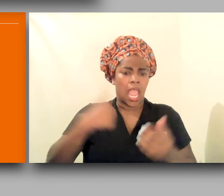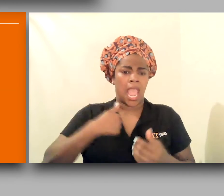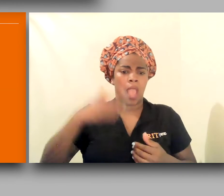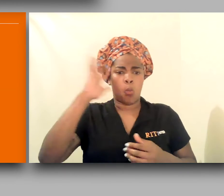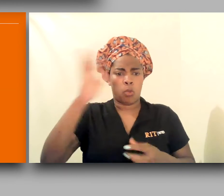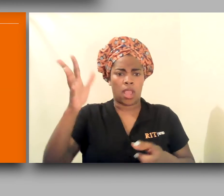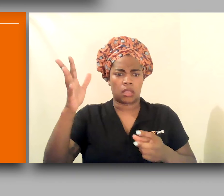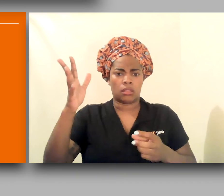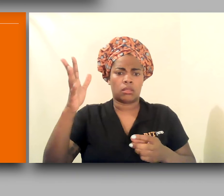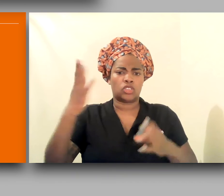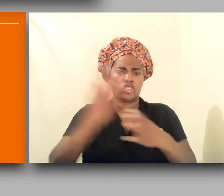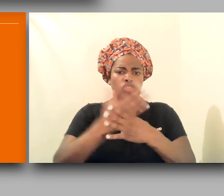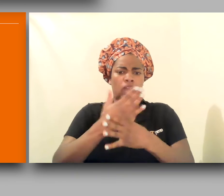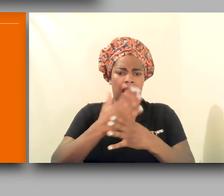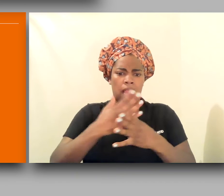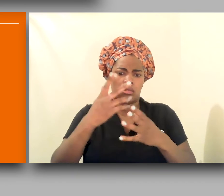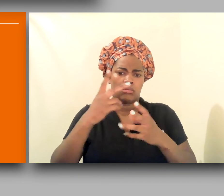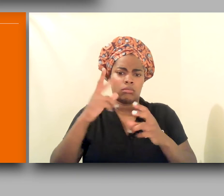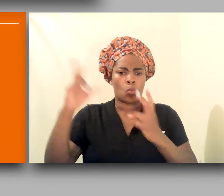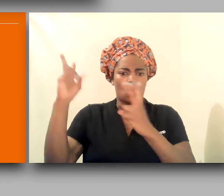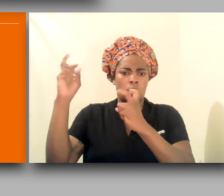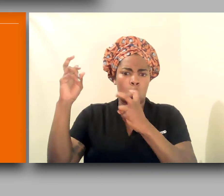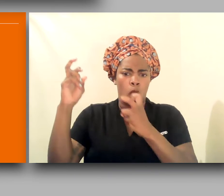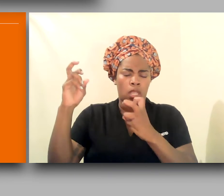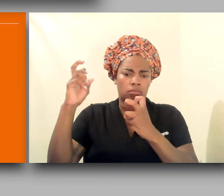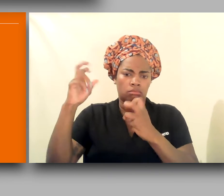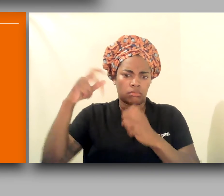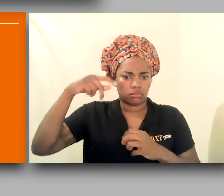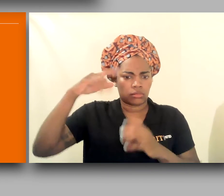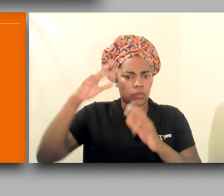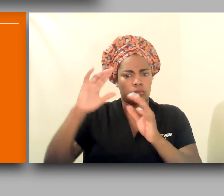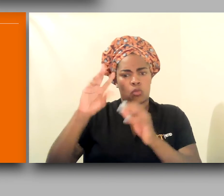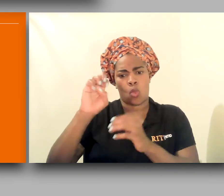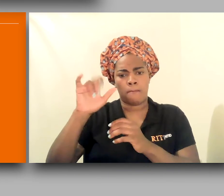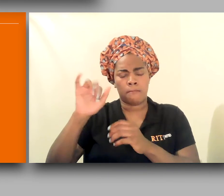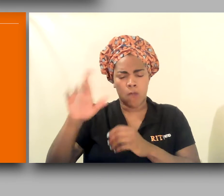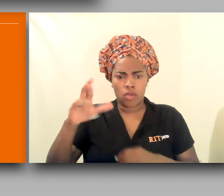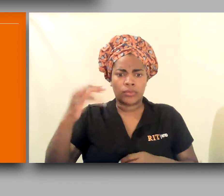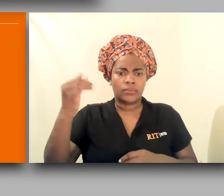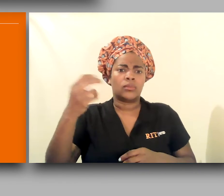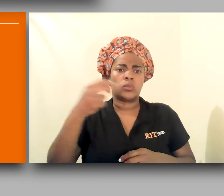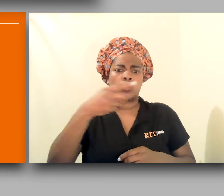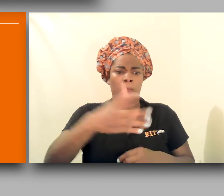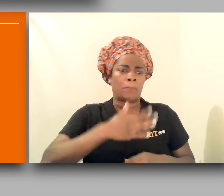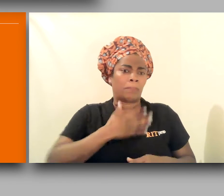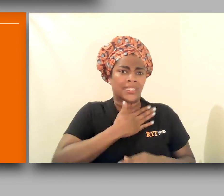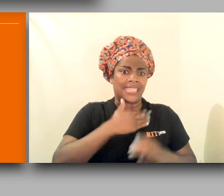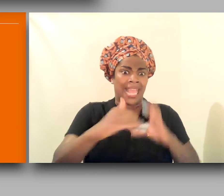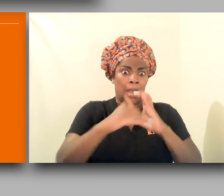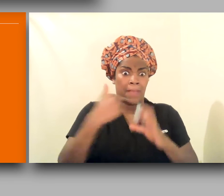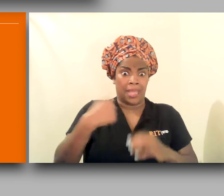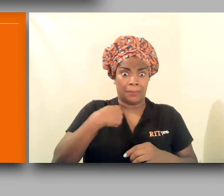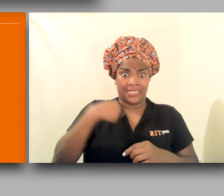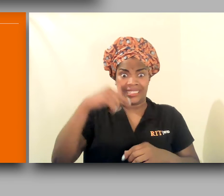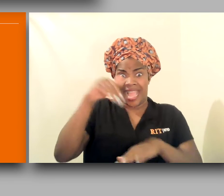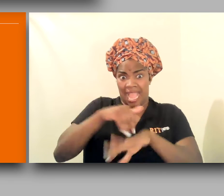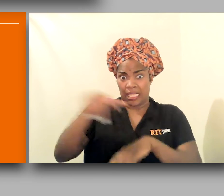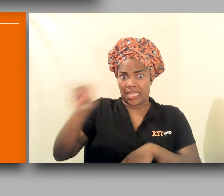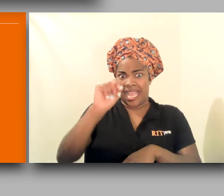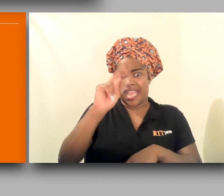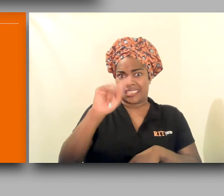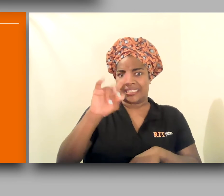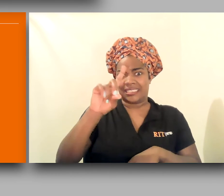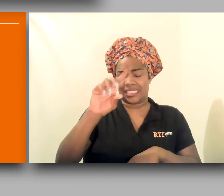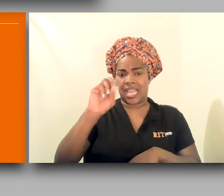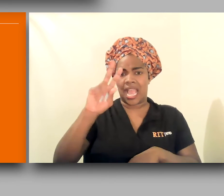I will have a recording of this webinar, so you can email me at that NTID outreach at